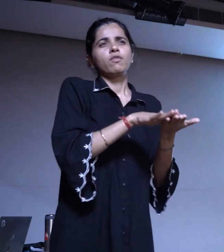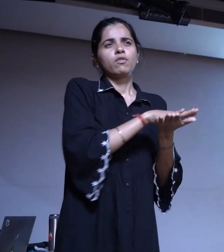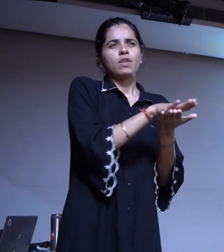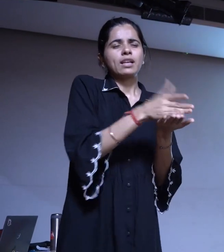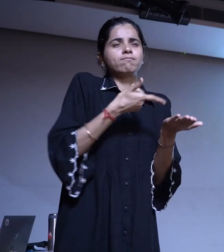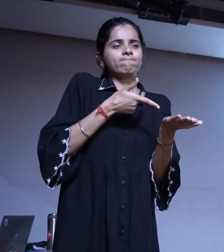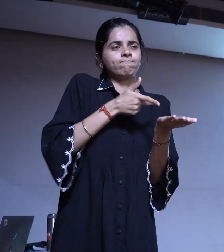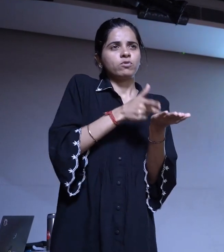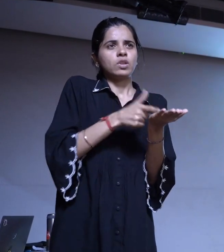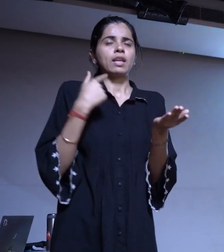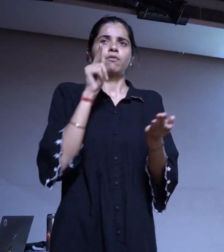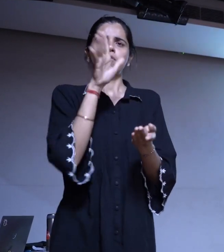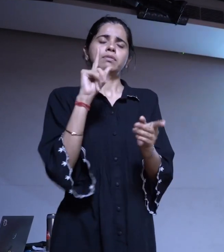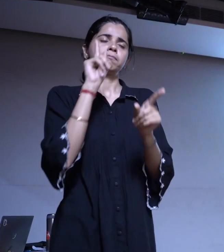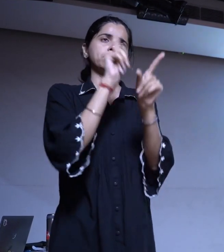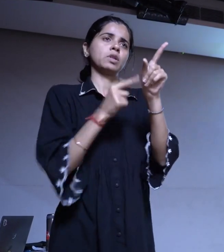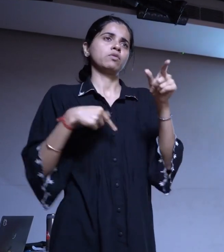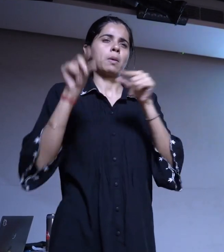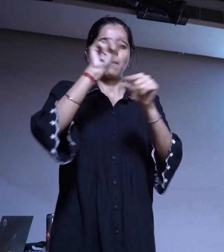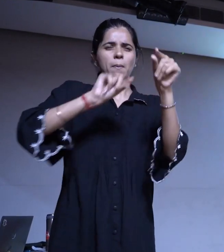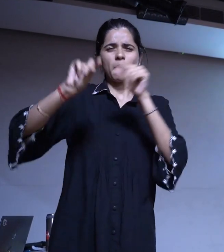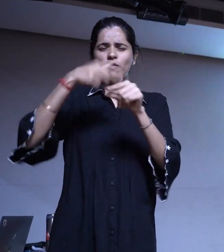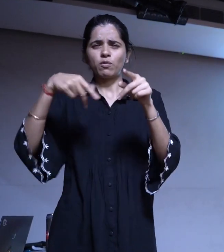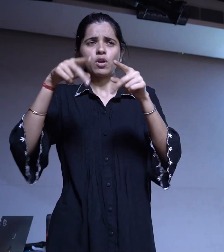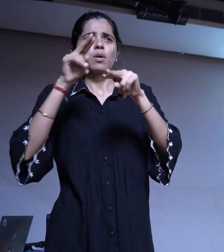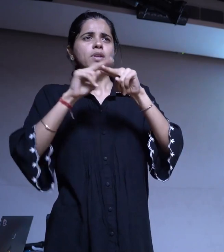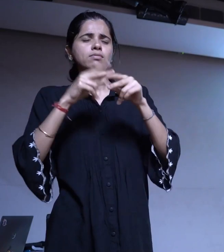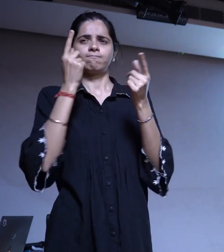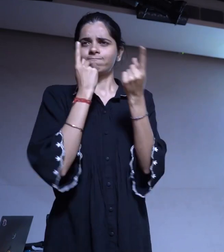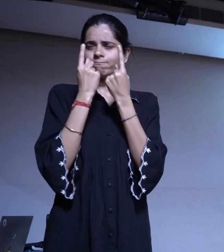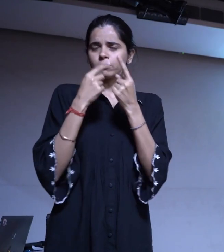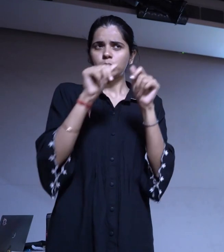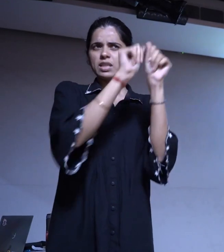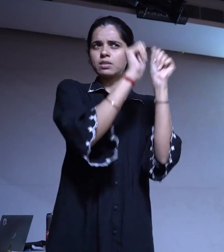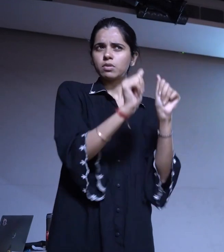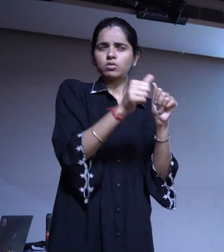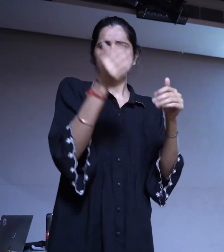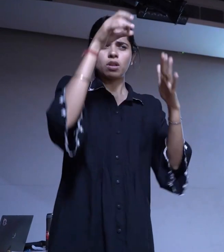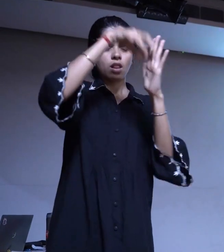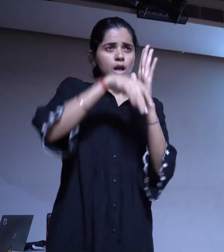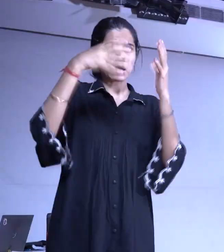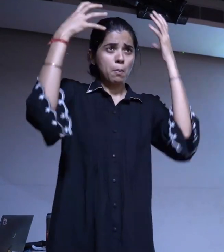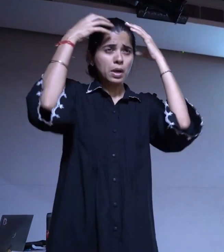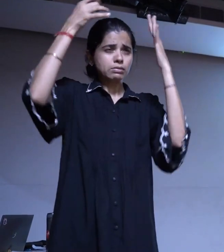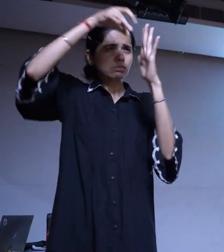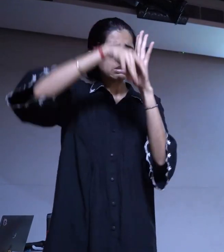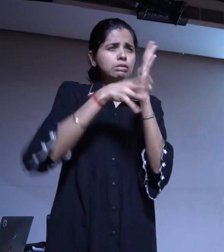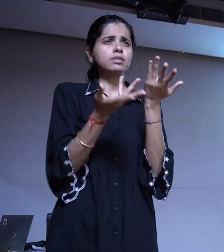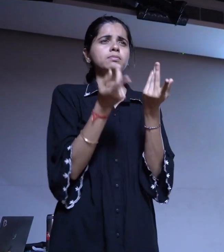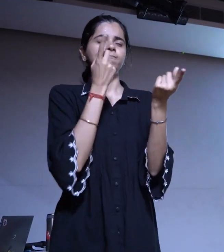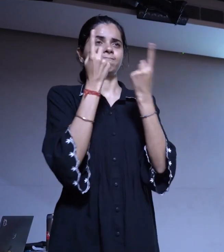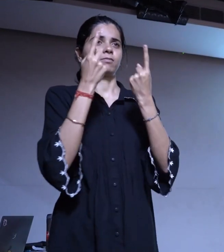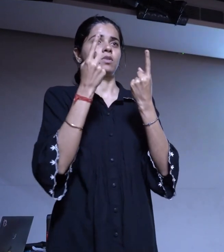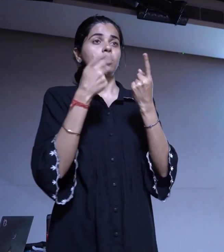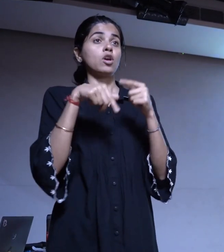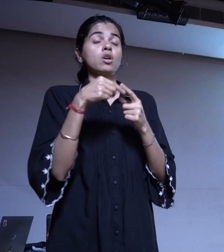laboratory for about 15 years I used functional Imaging and structural Imaging to look inside the brain